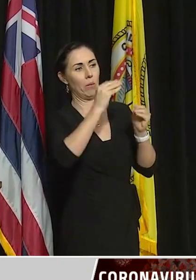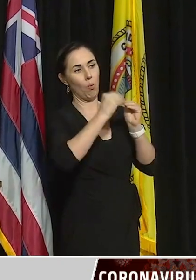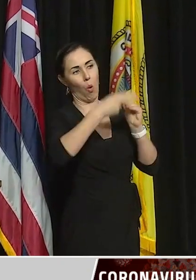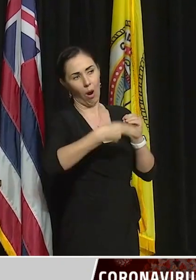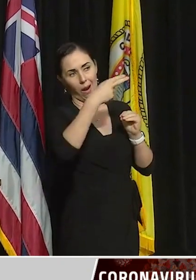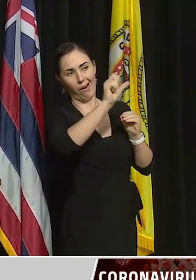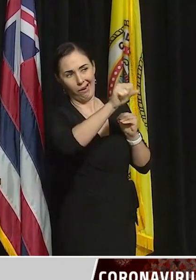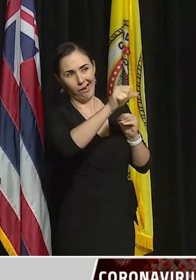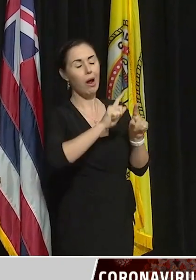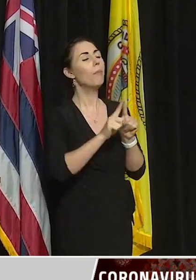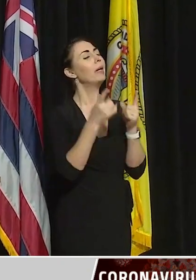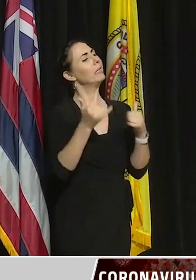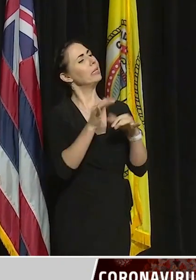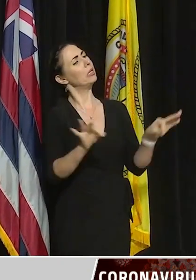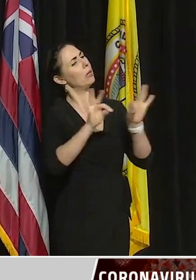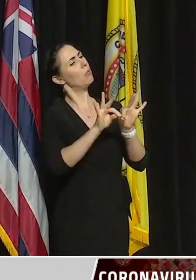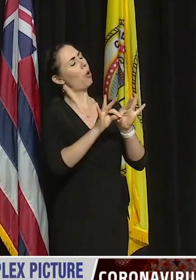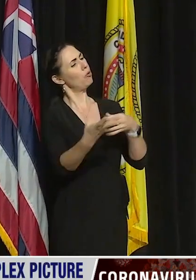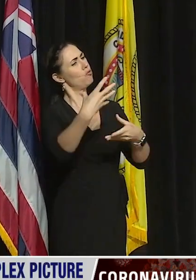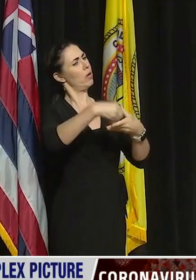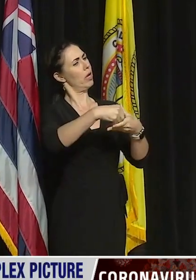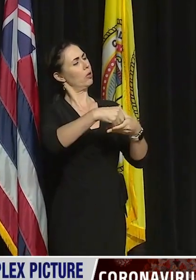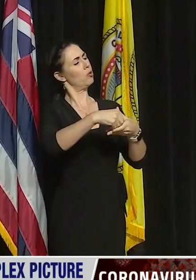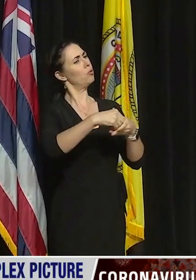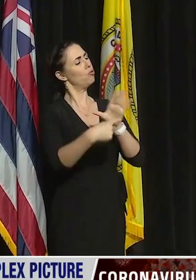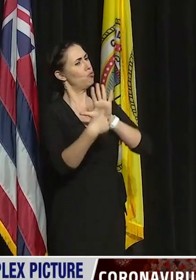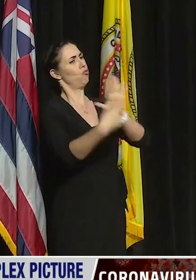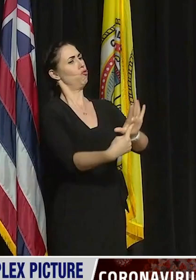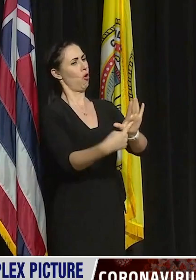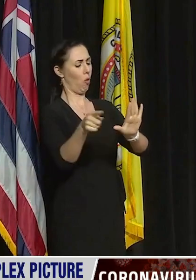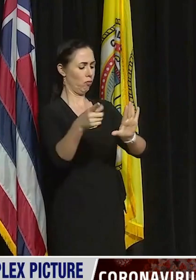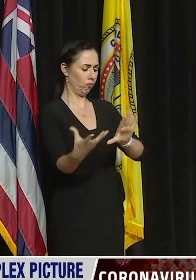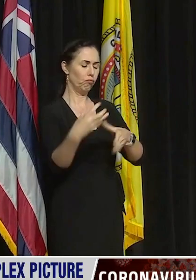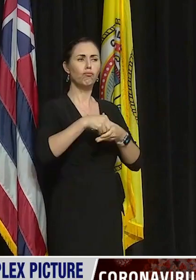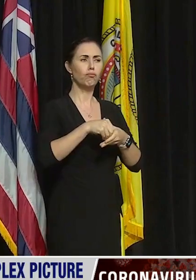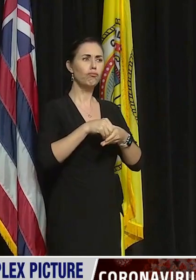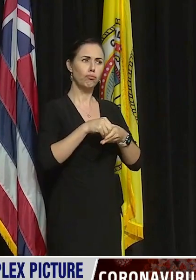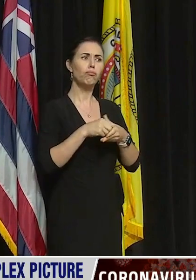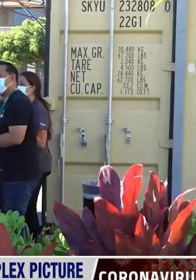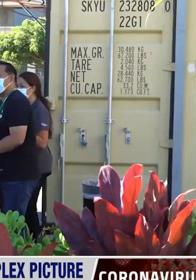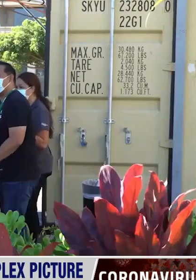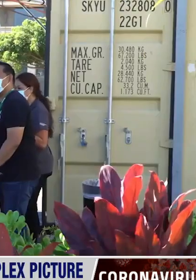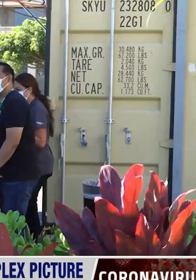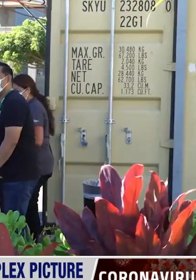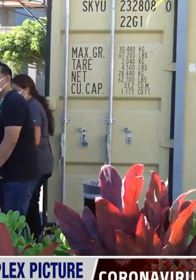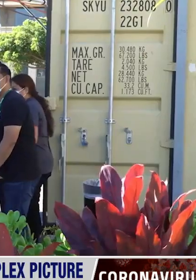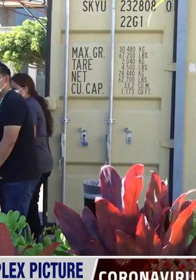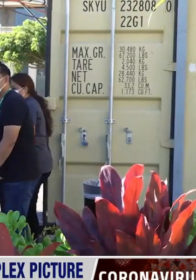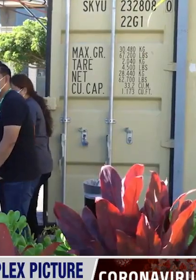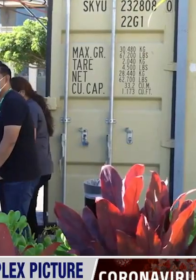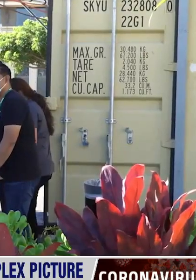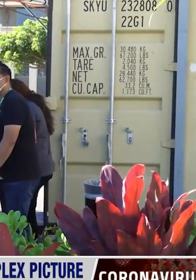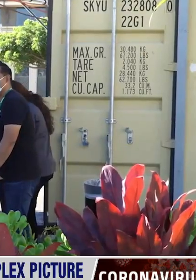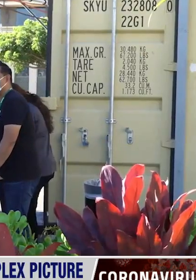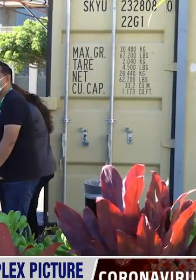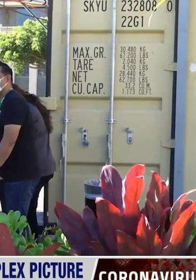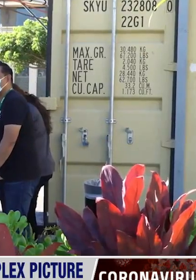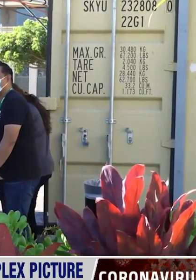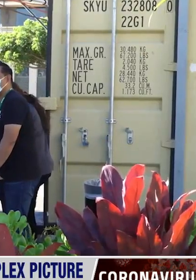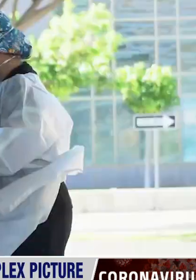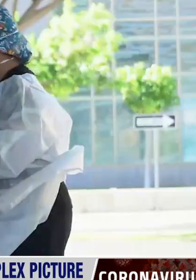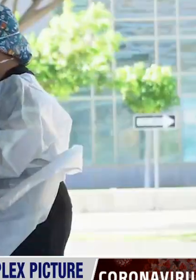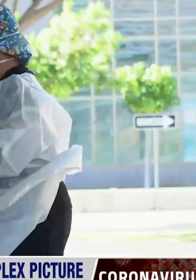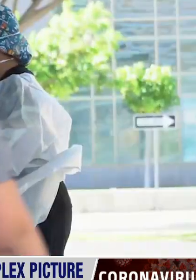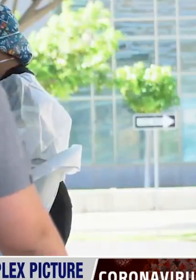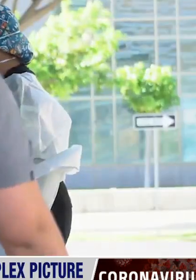But again, we think it's important to identify them for consistency reasons. Healthcare providers say it's more of an issue